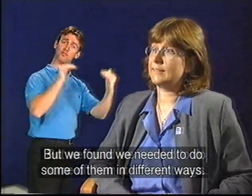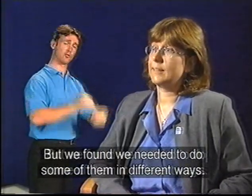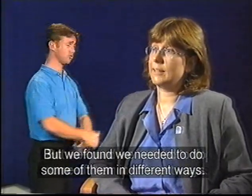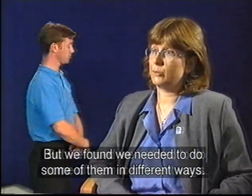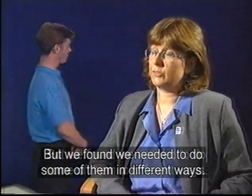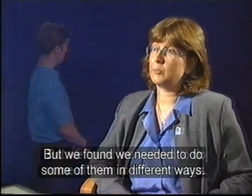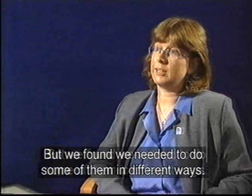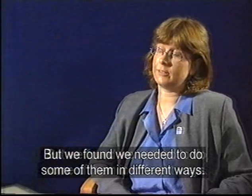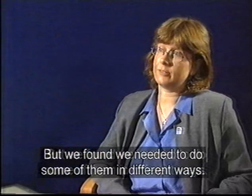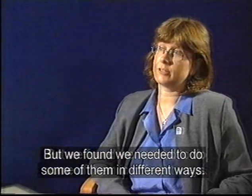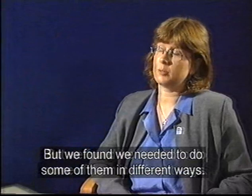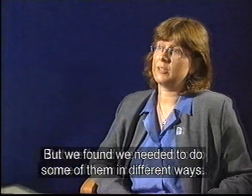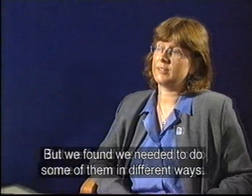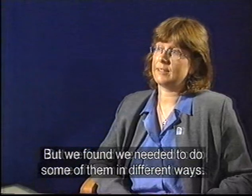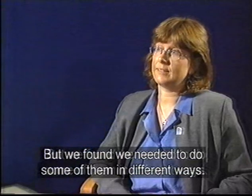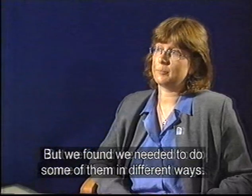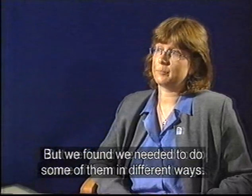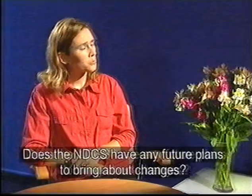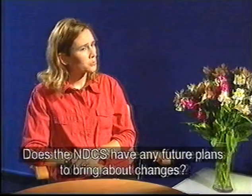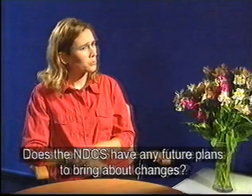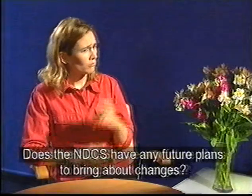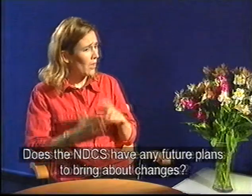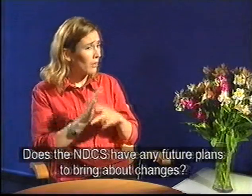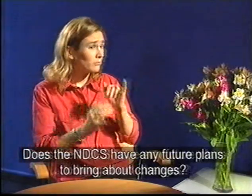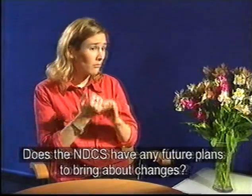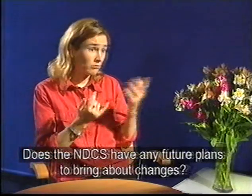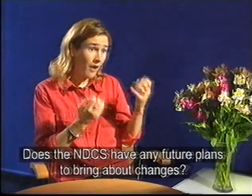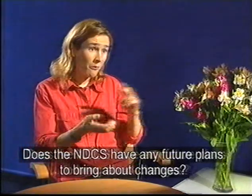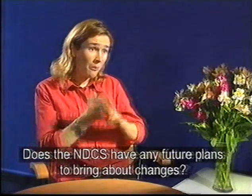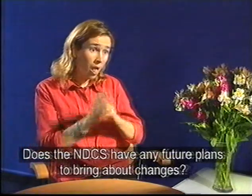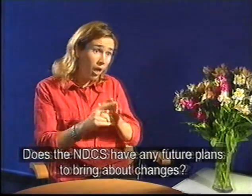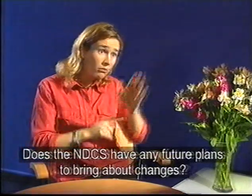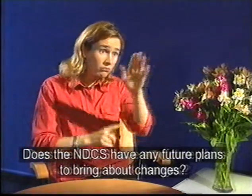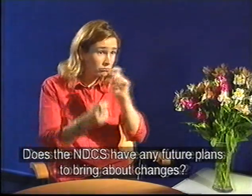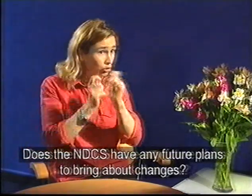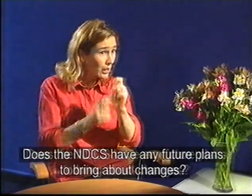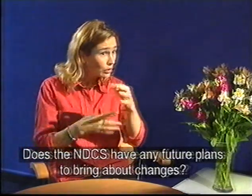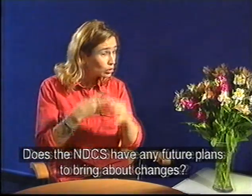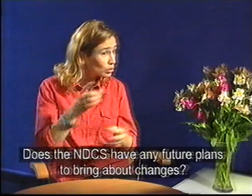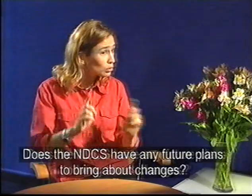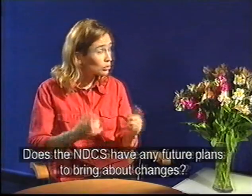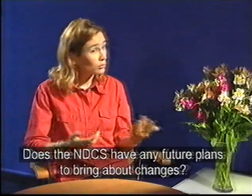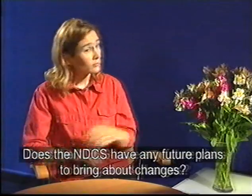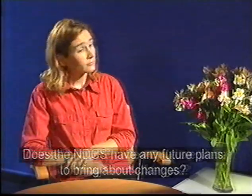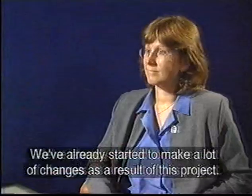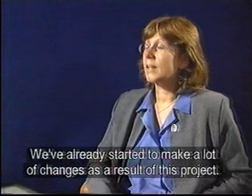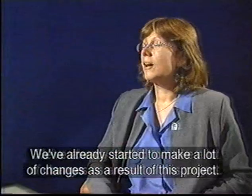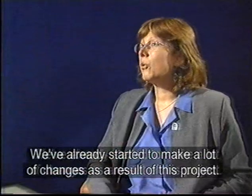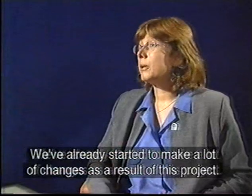in order to meet those different communities. Does the NDCS have any future plans to bring about changes? Well, we've